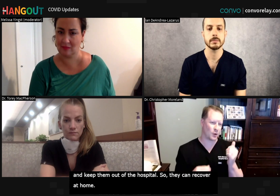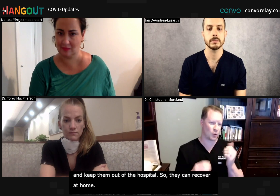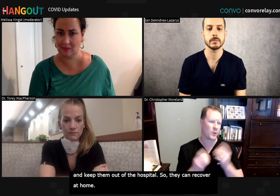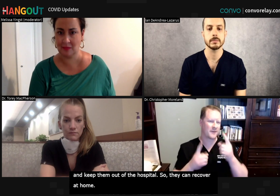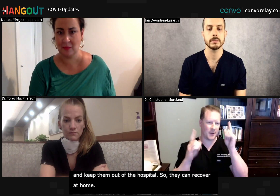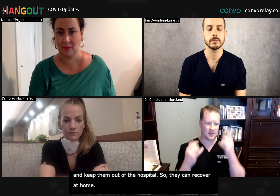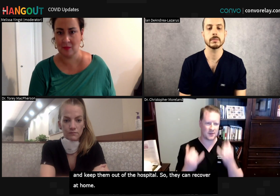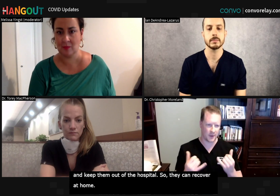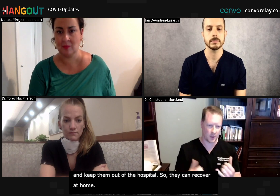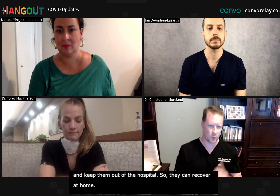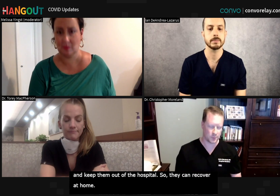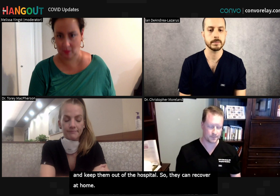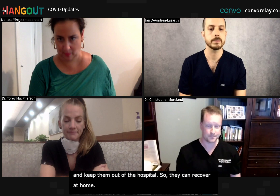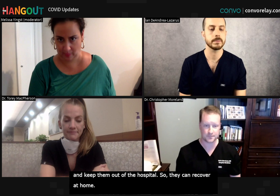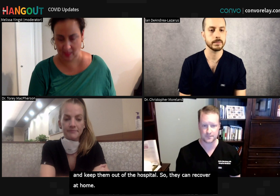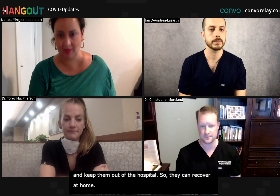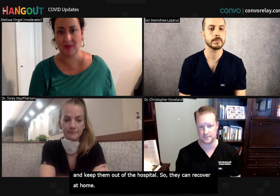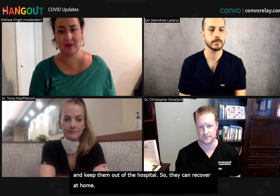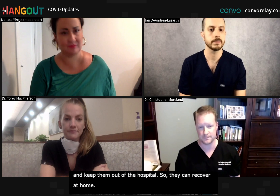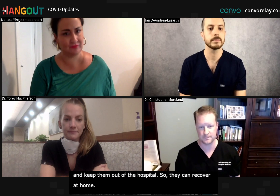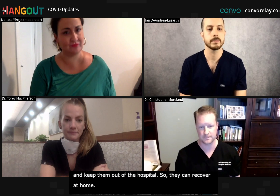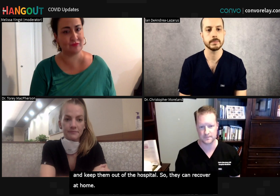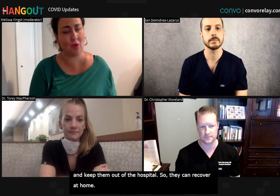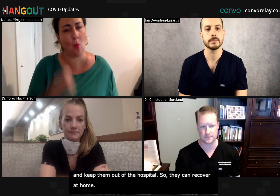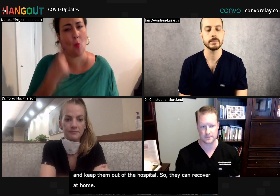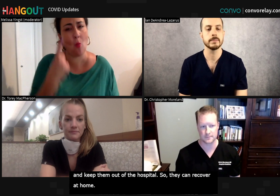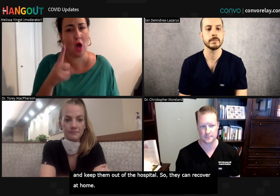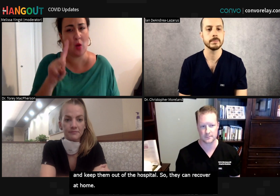come in. So our science is better. It's working more effectively at this point.